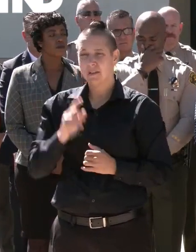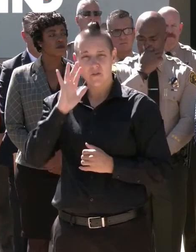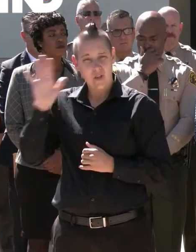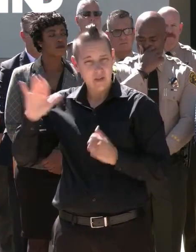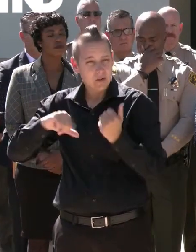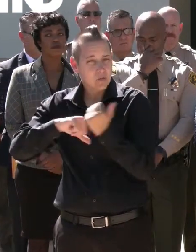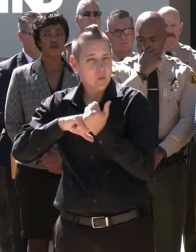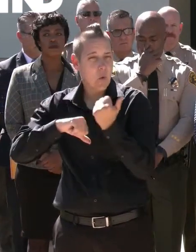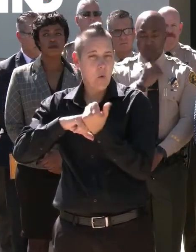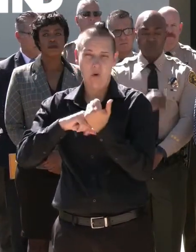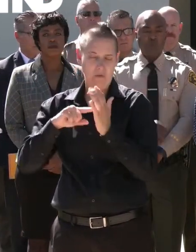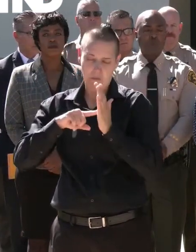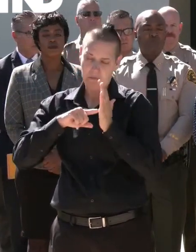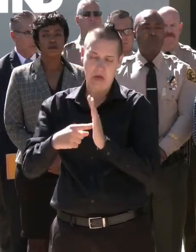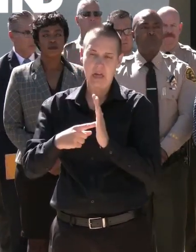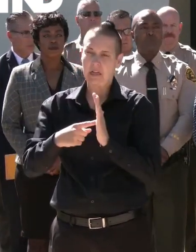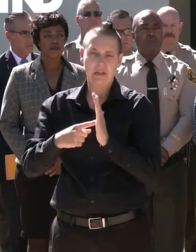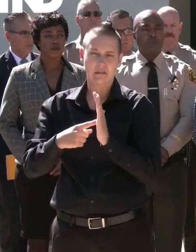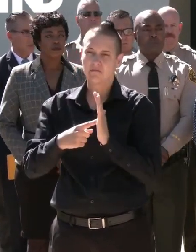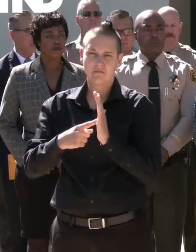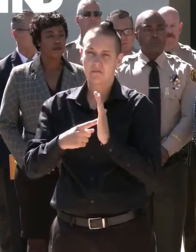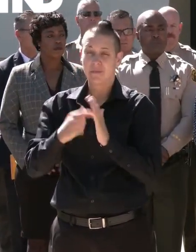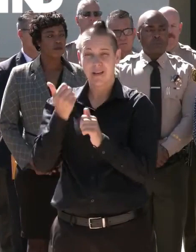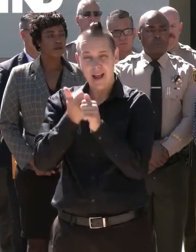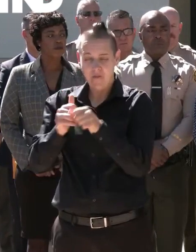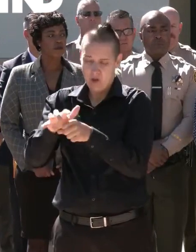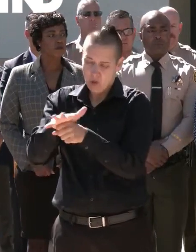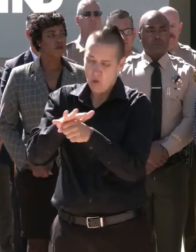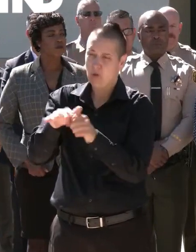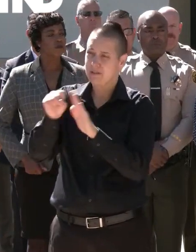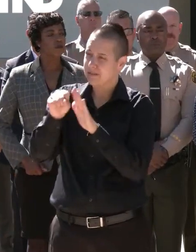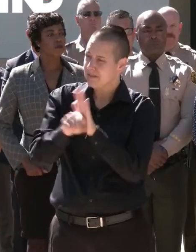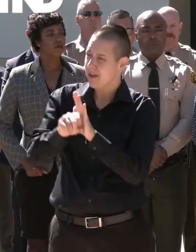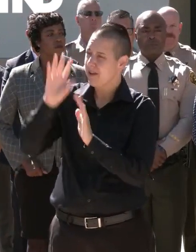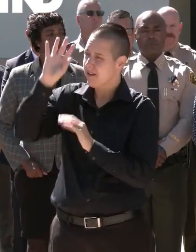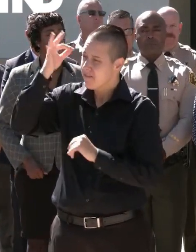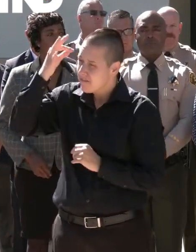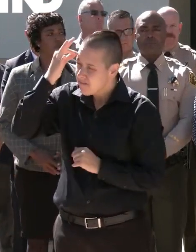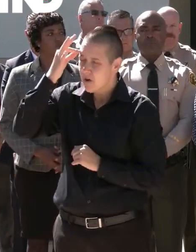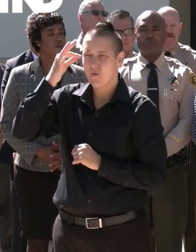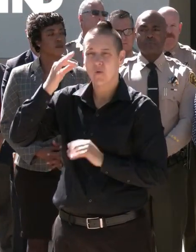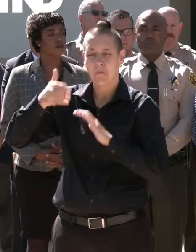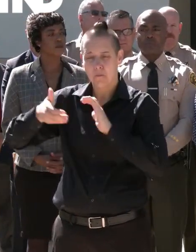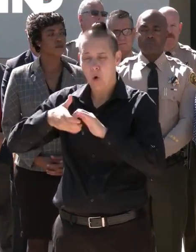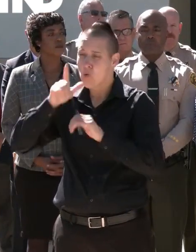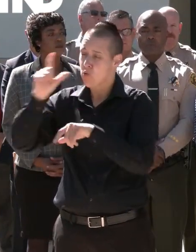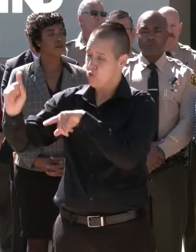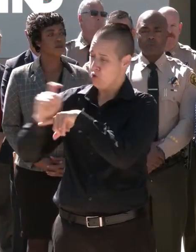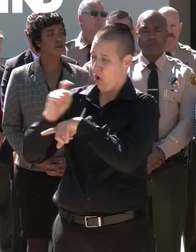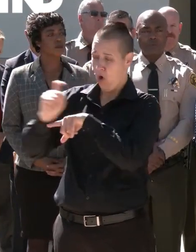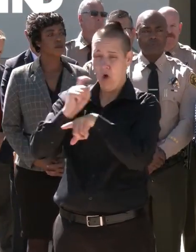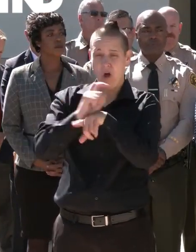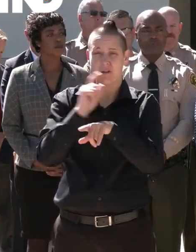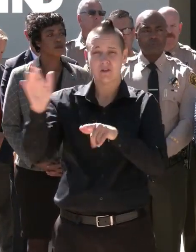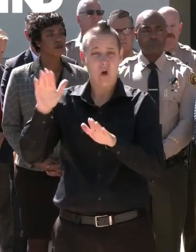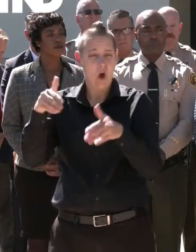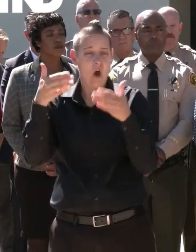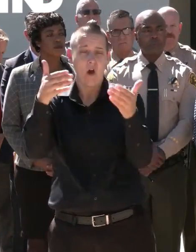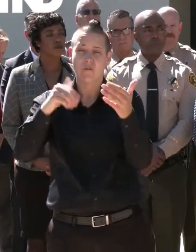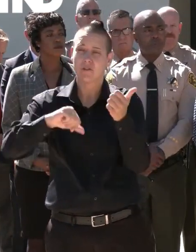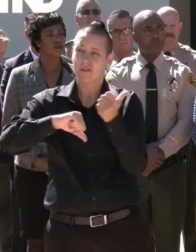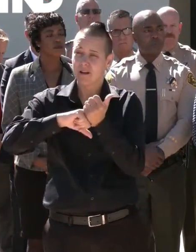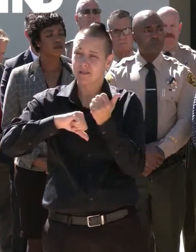their support from the very beginning, and every local, state, and federal partner who called and offered their